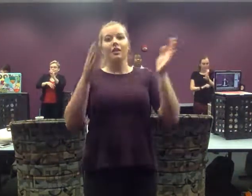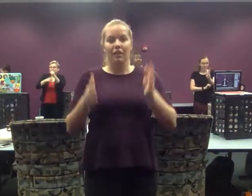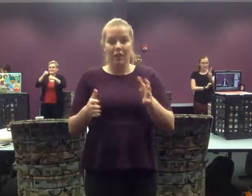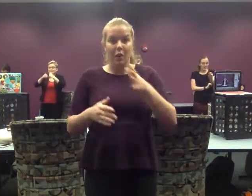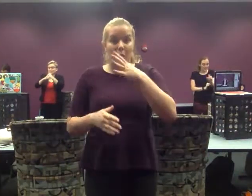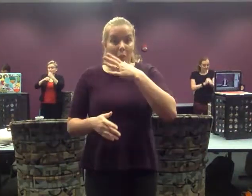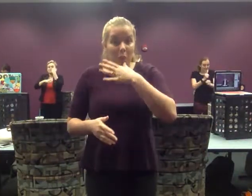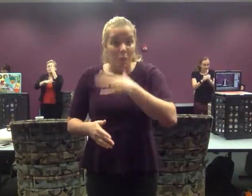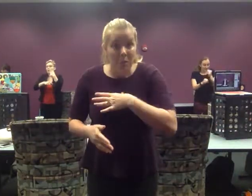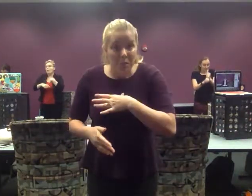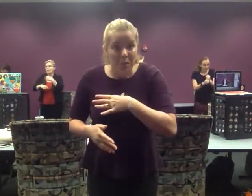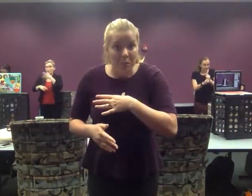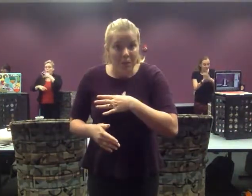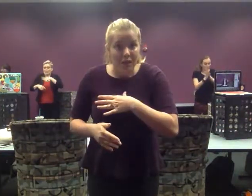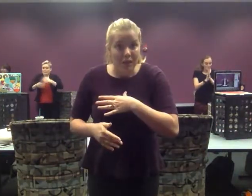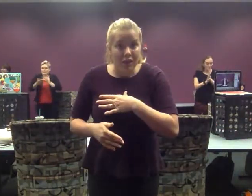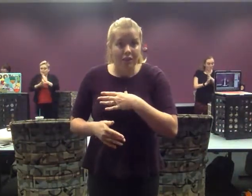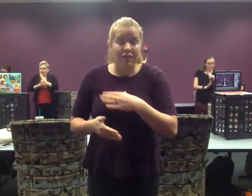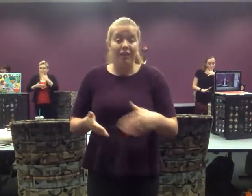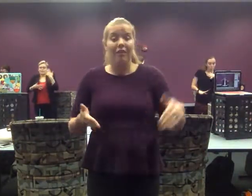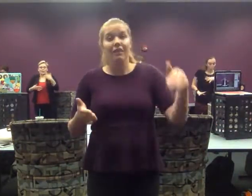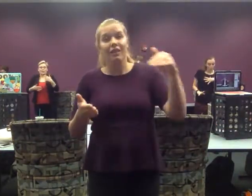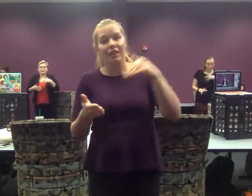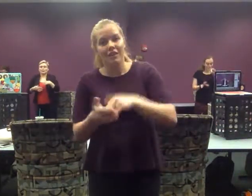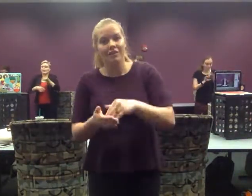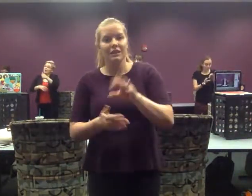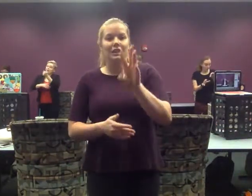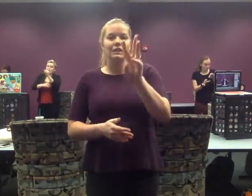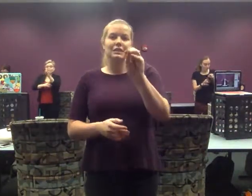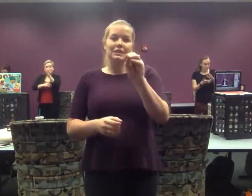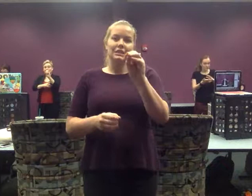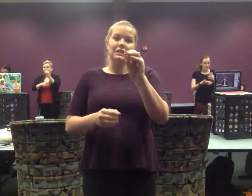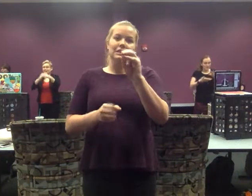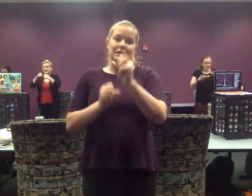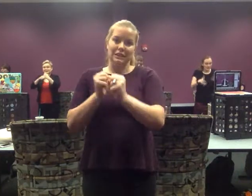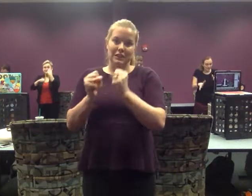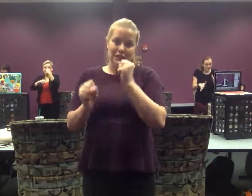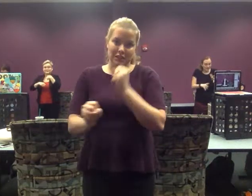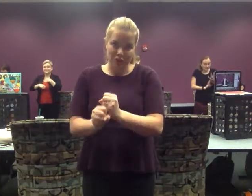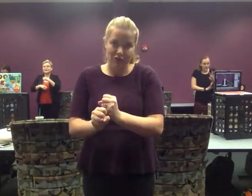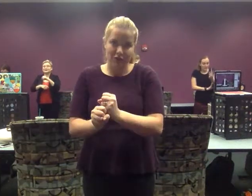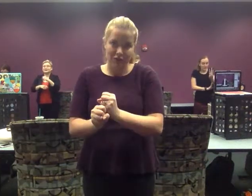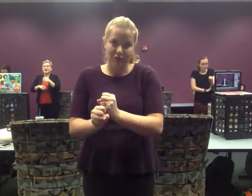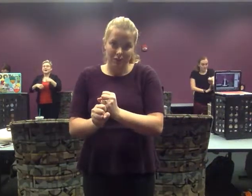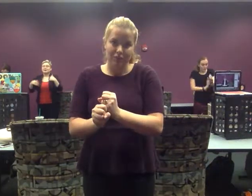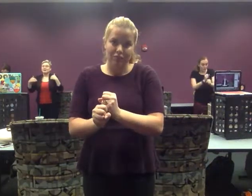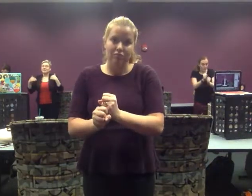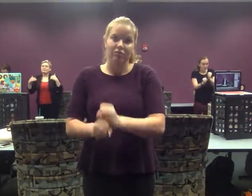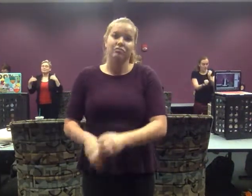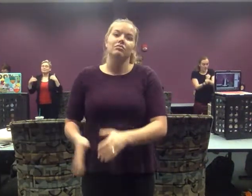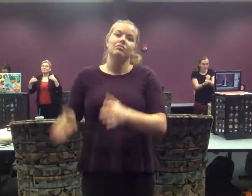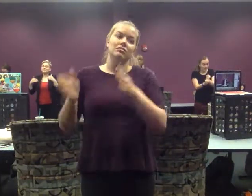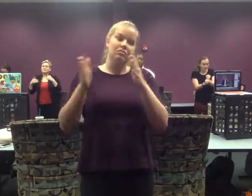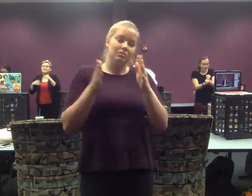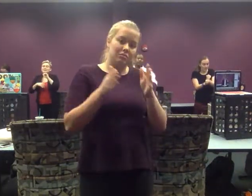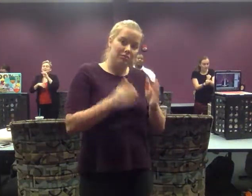the vote, and it took another 40 years to get the 18-year-olds to vote, even though they had been the bulk of our soldiers all the